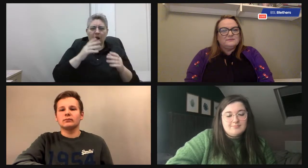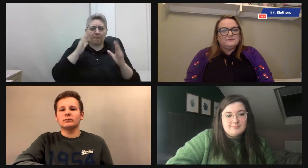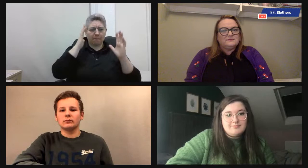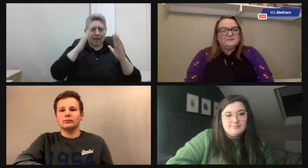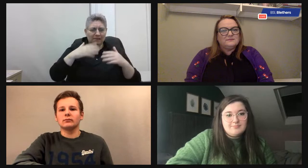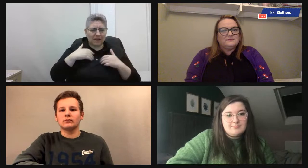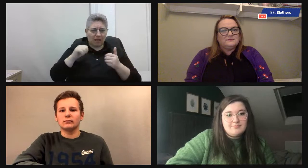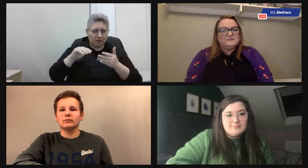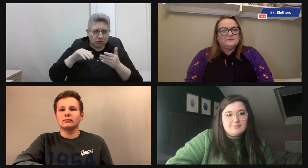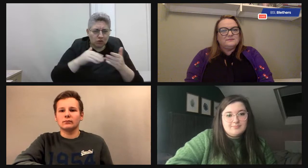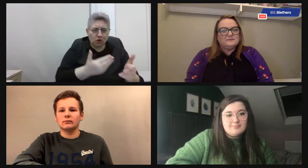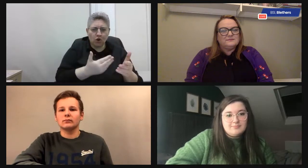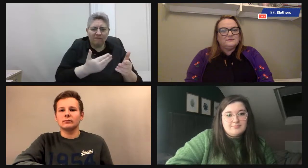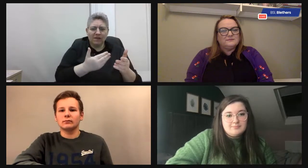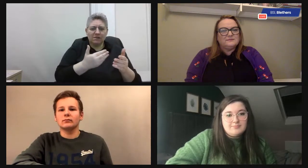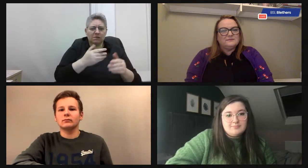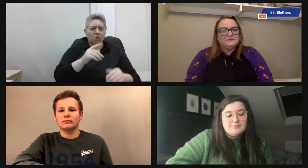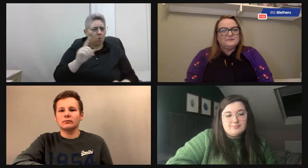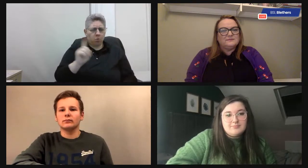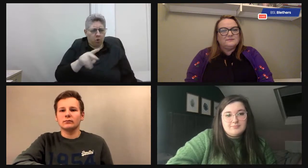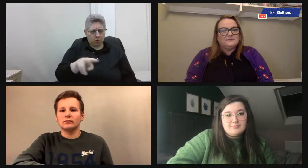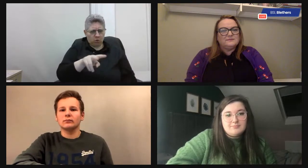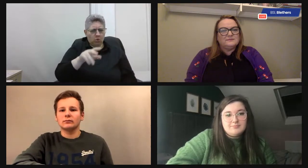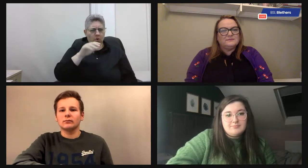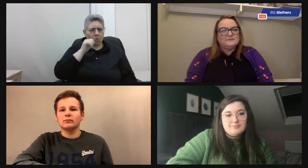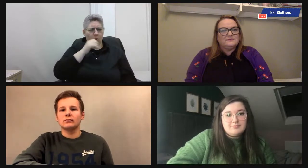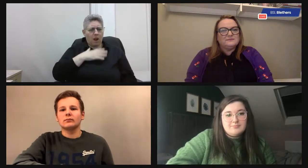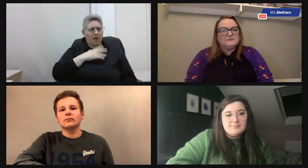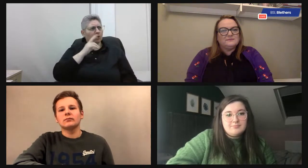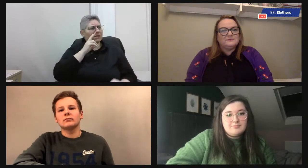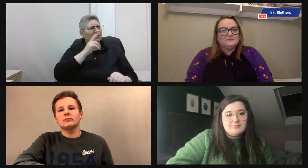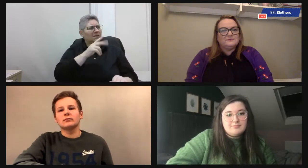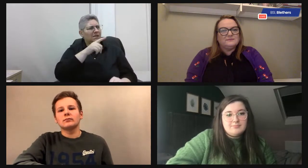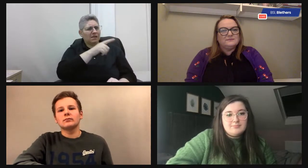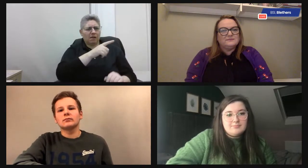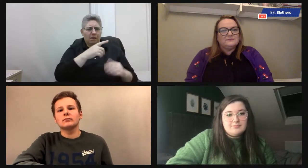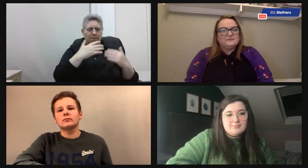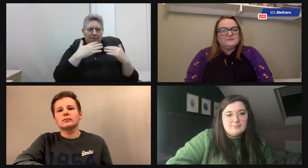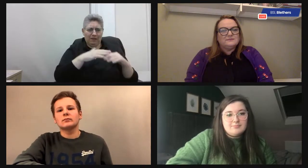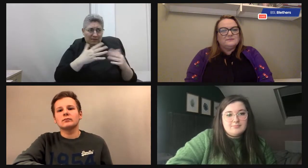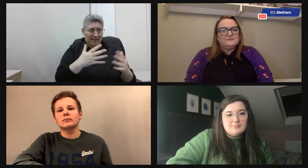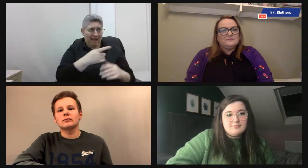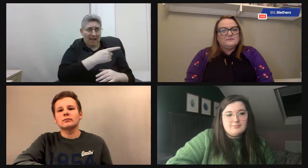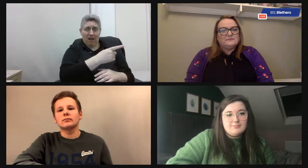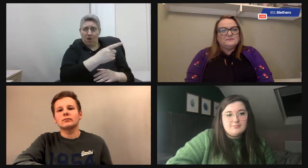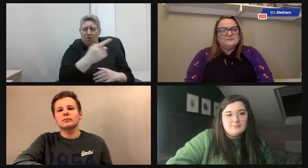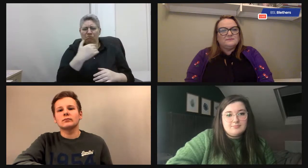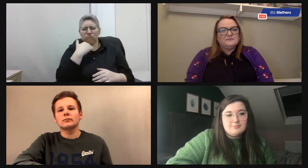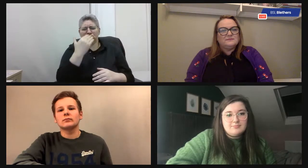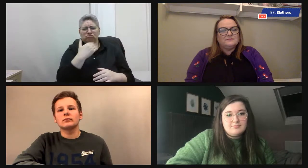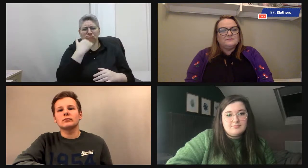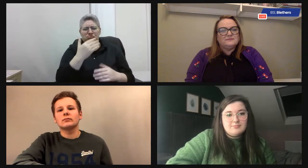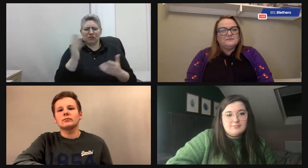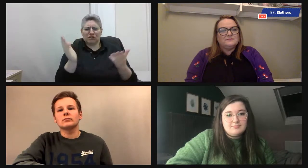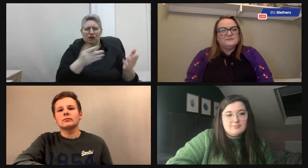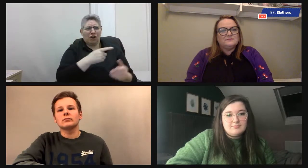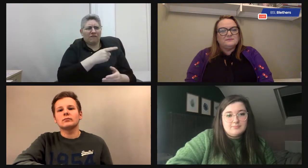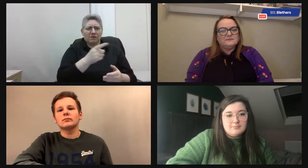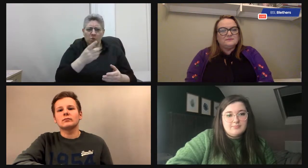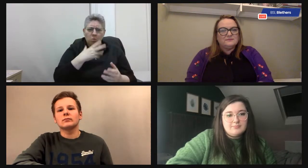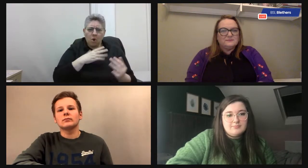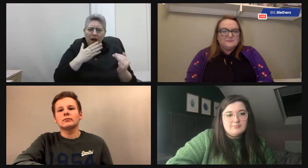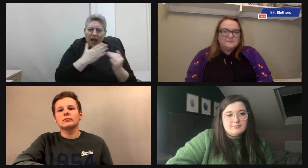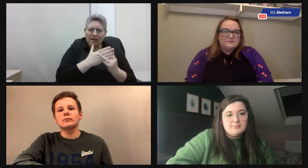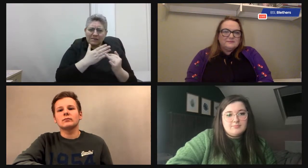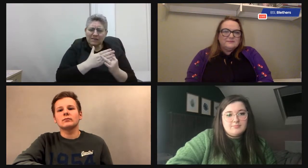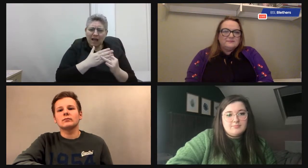provision. In the mainstream world, hearing people get access to counsellors, to mental health services, I mean,